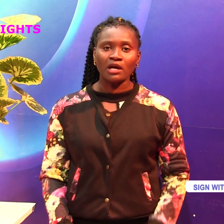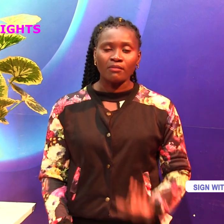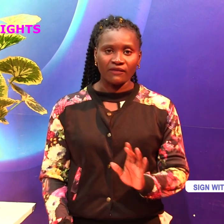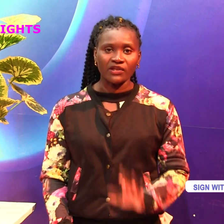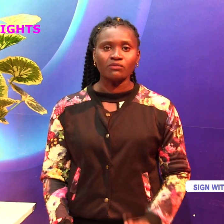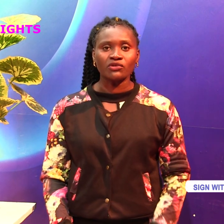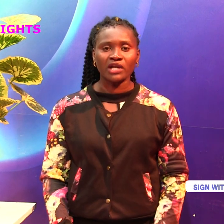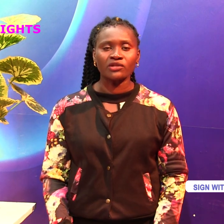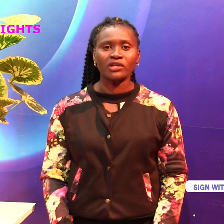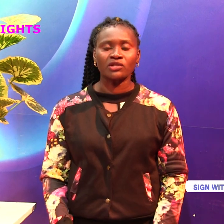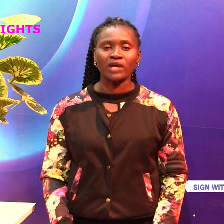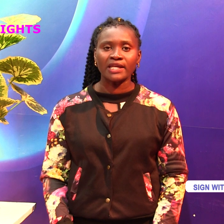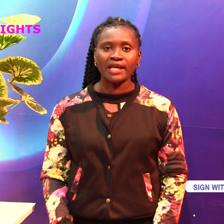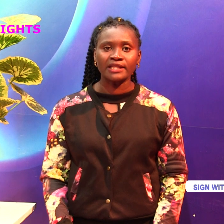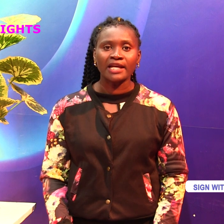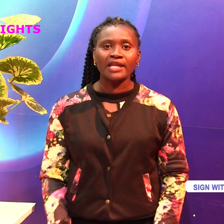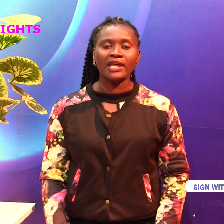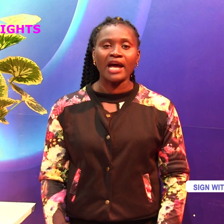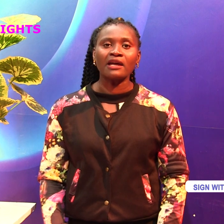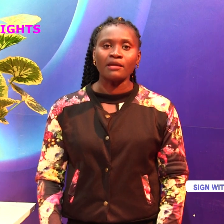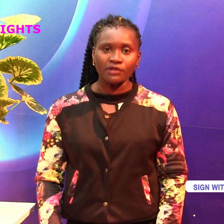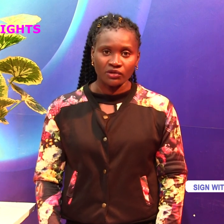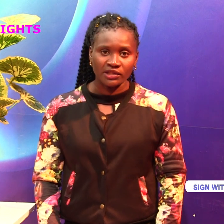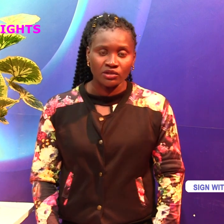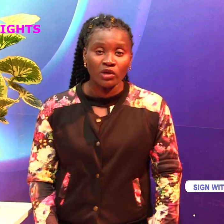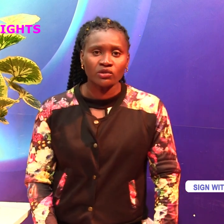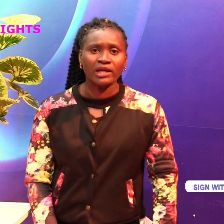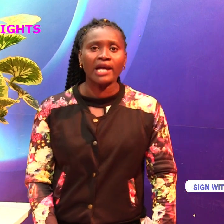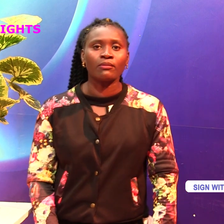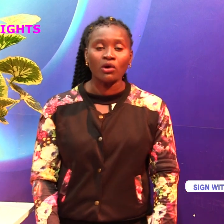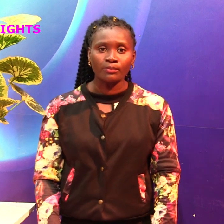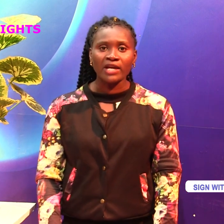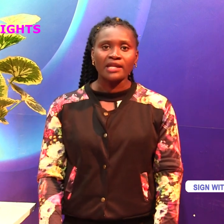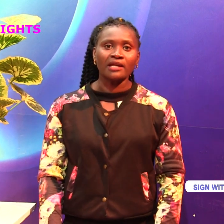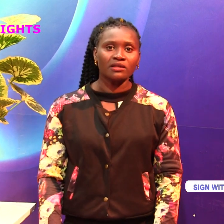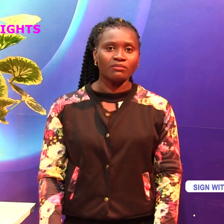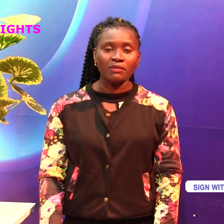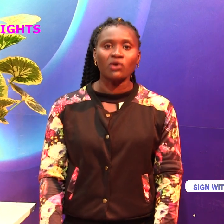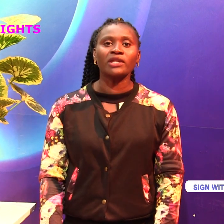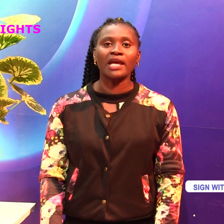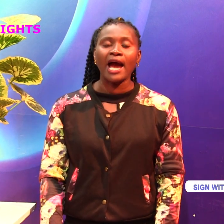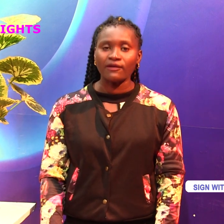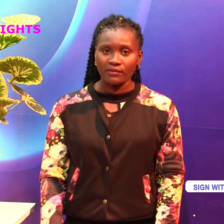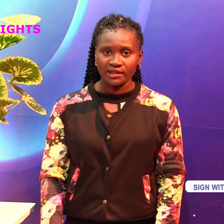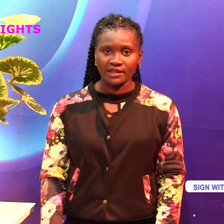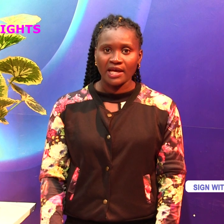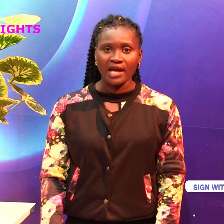my Facebook channel, so that you can get the other episodes that you want to learn more. That is maybe on the alphabets. I